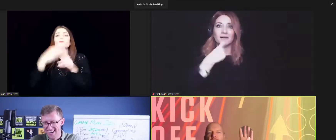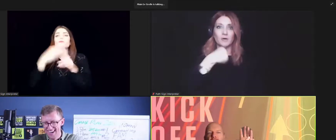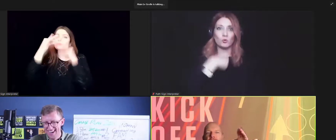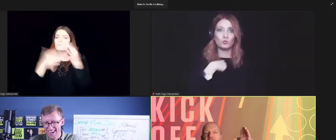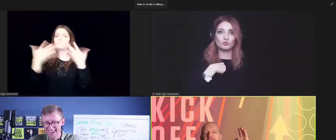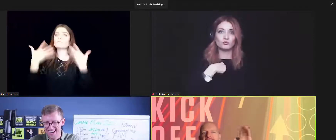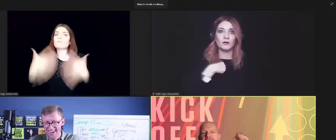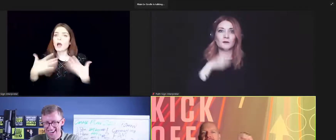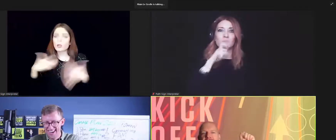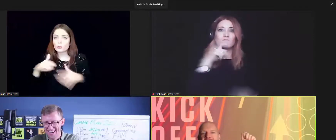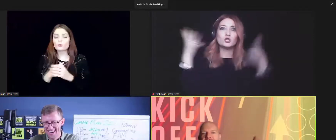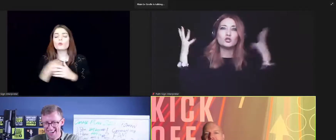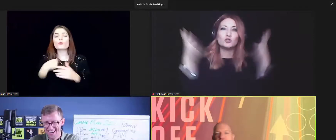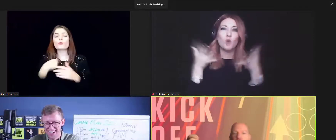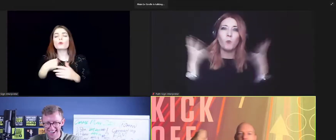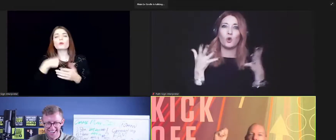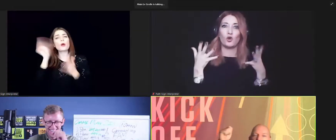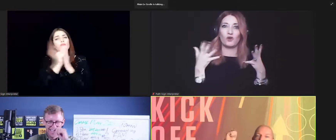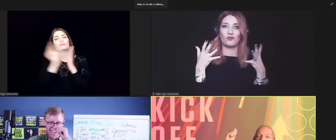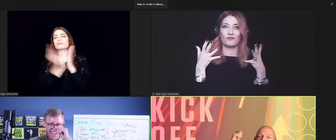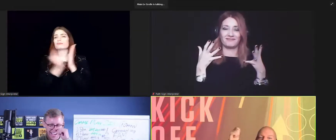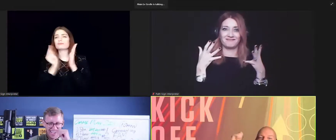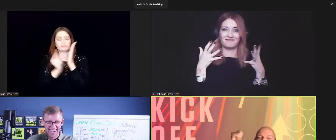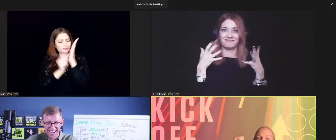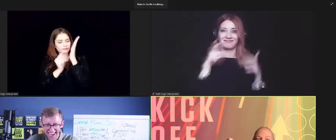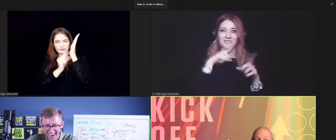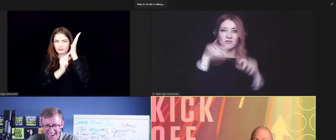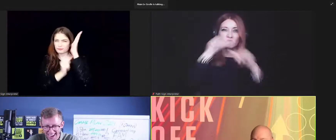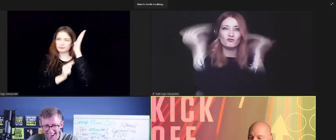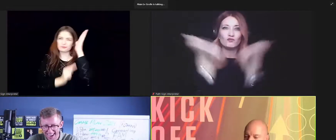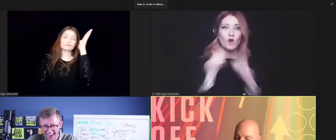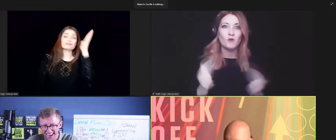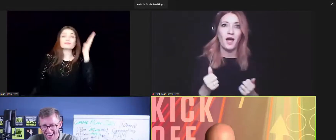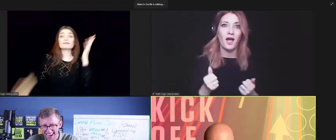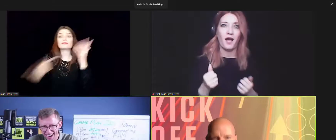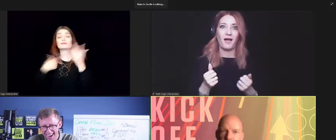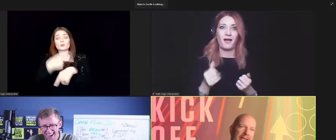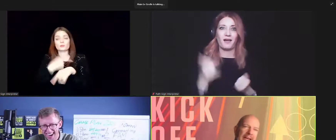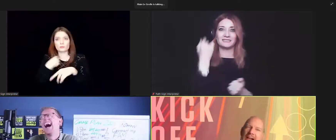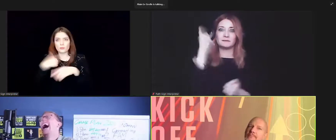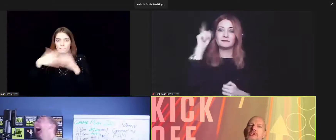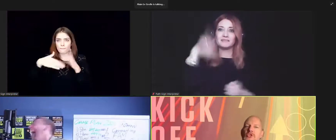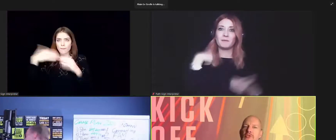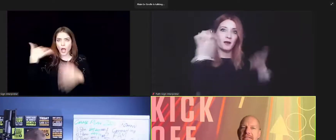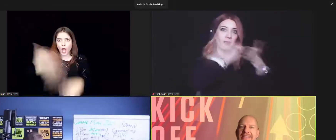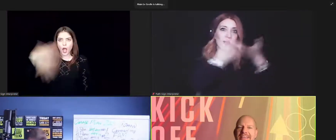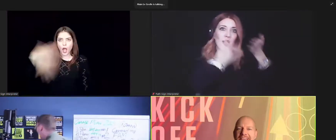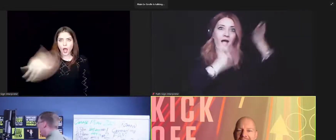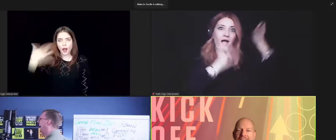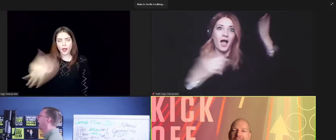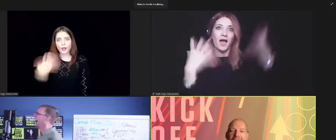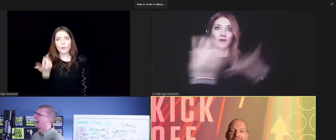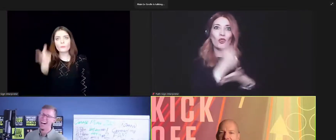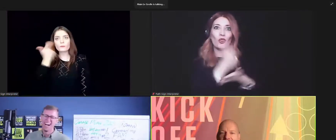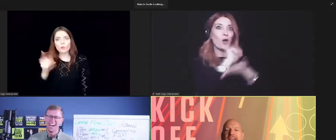had so much pain in my left hand that I'm started to write with my right hand. I'm not sure that I